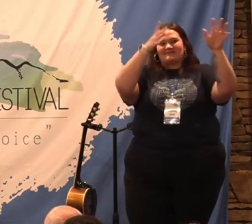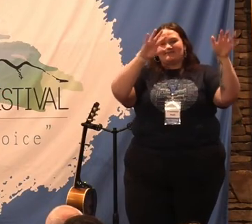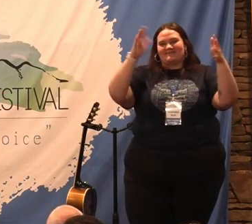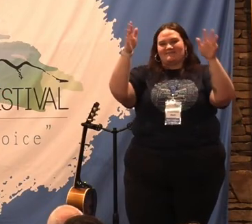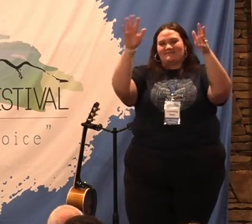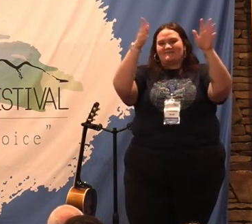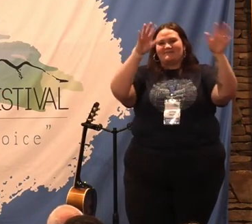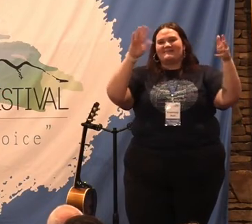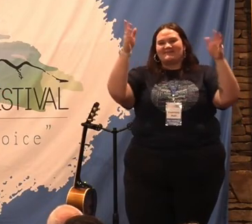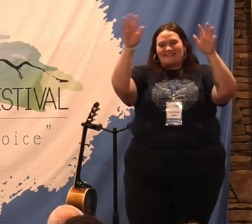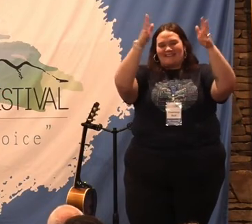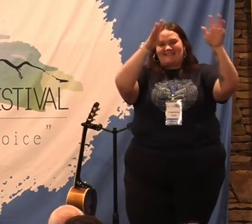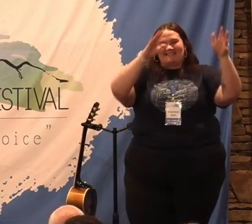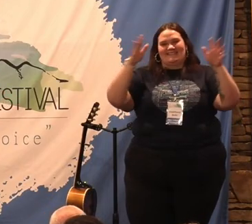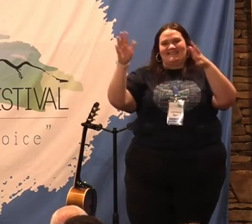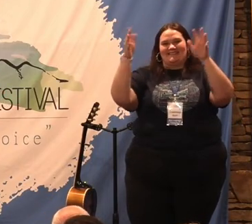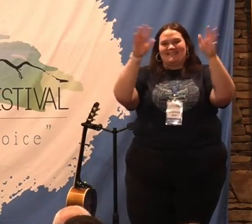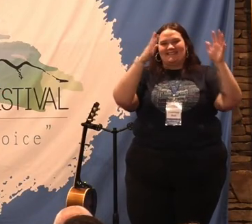Courtney.